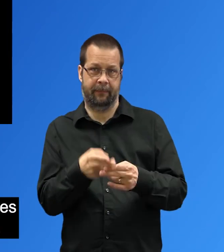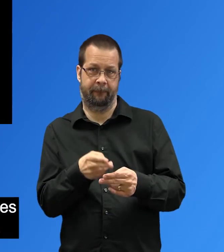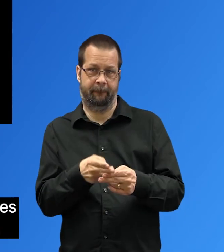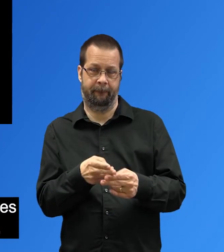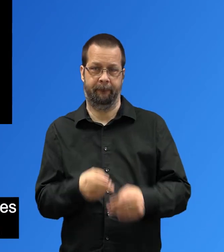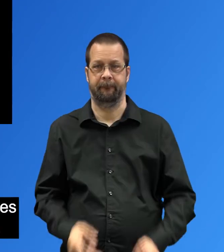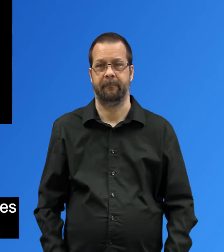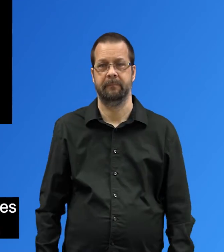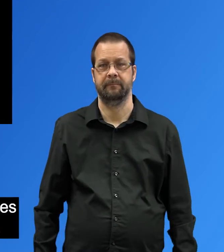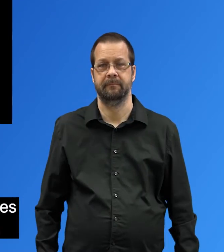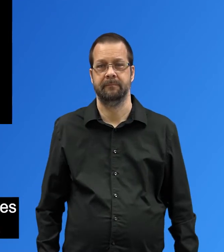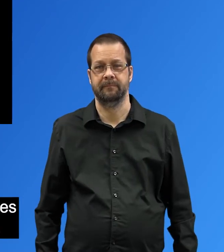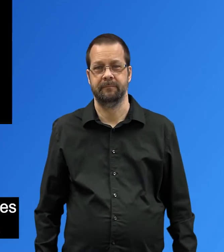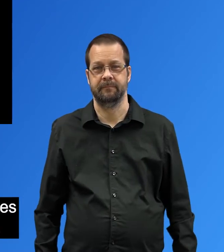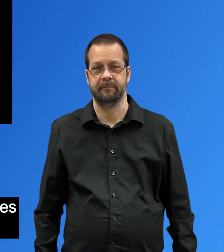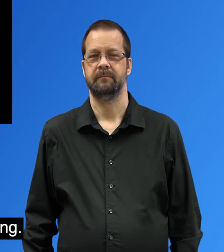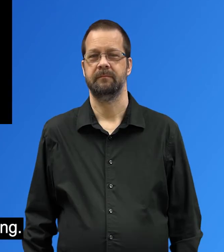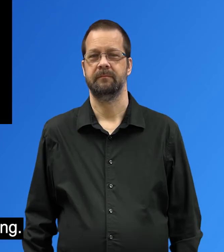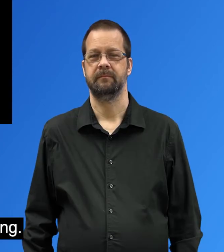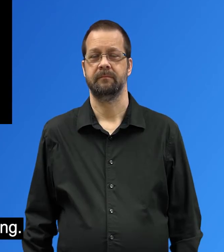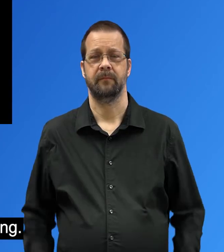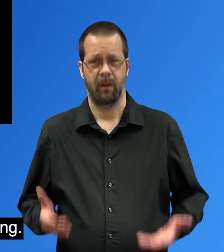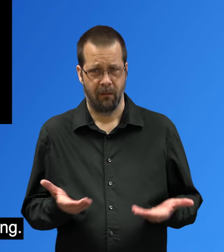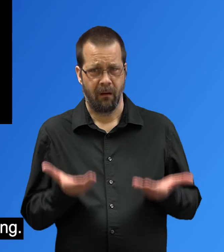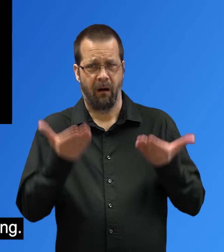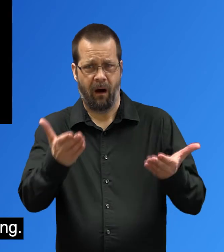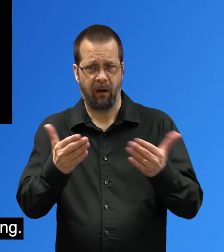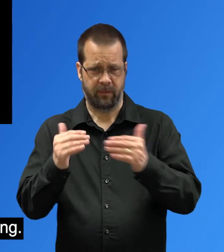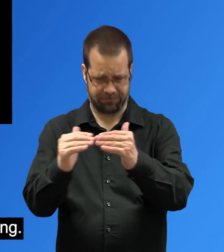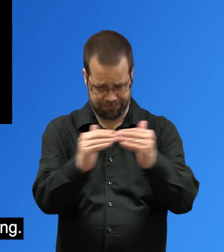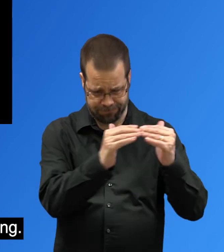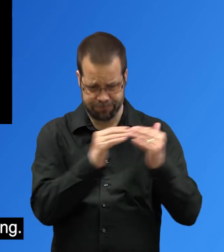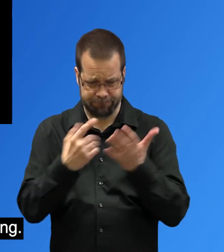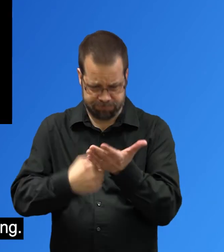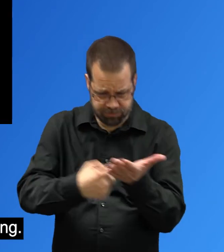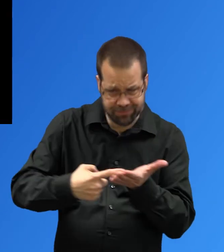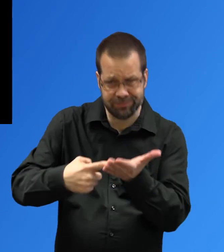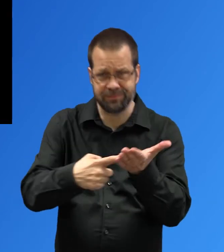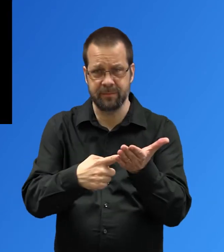Provide accessible alternatives for collaboration if needed, such as voting and hand-raising